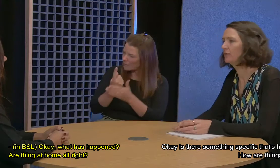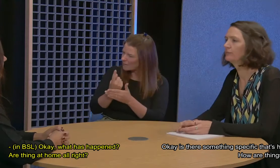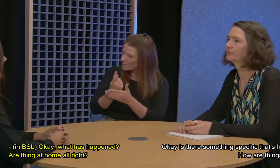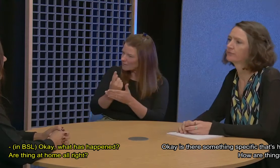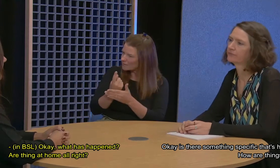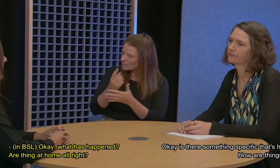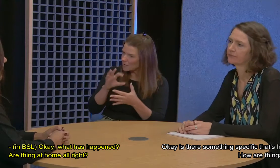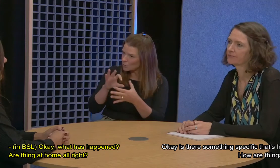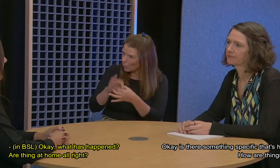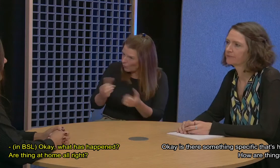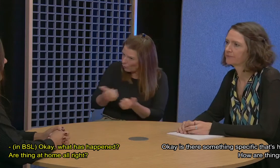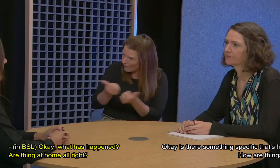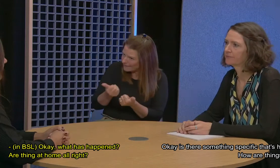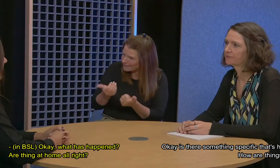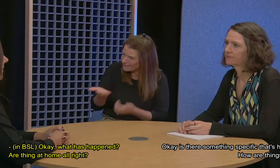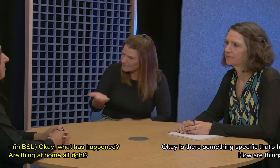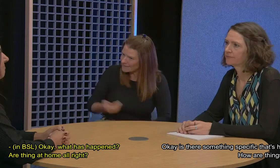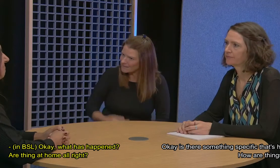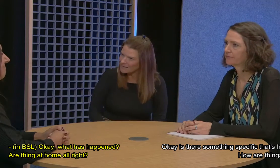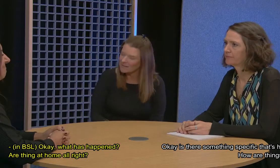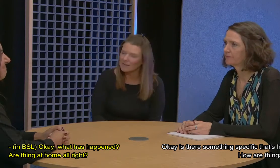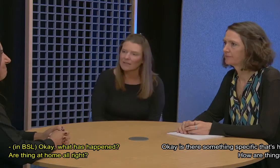things at home?